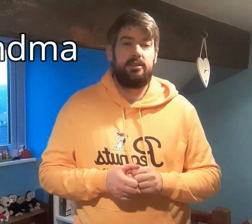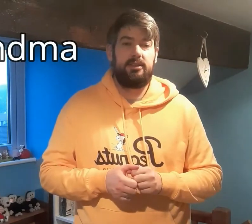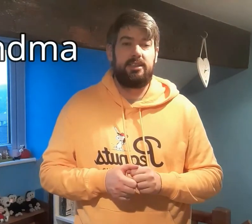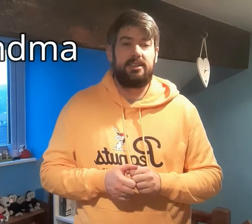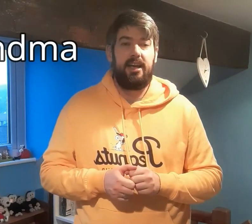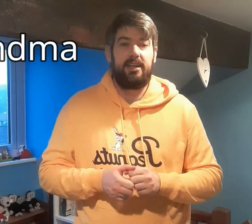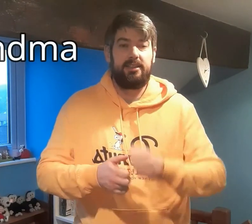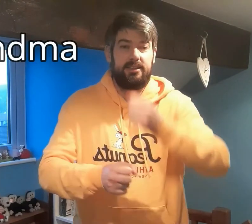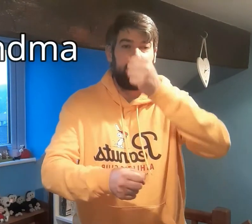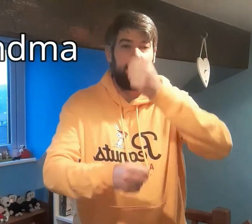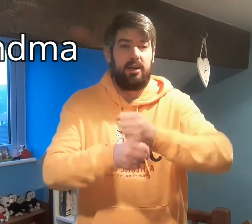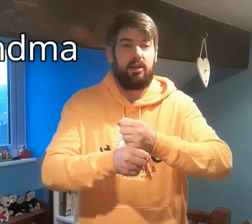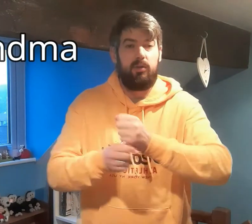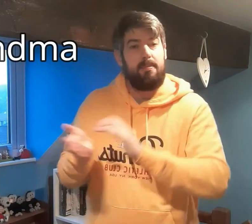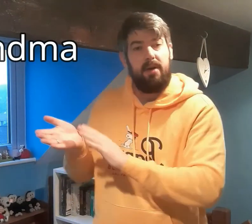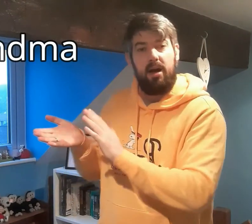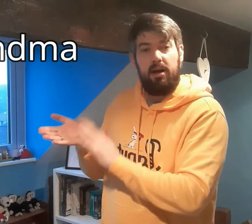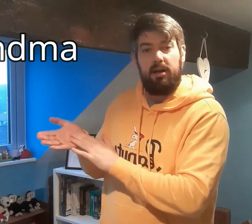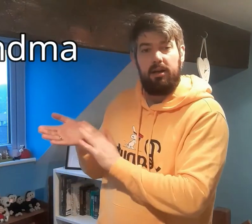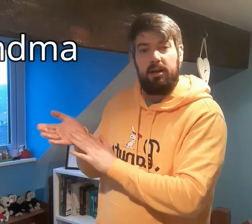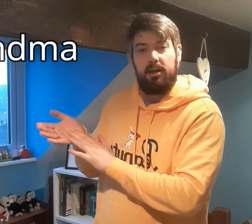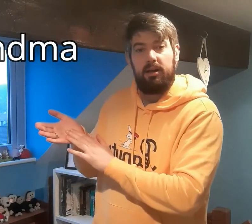So that sign is grandma.